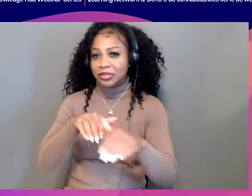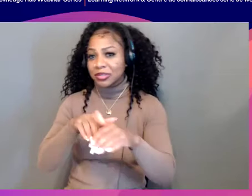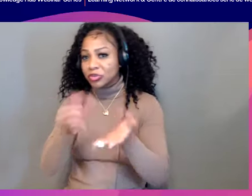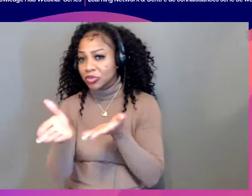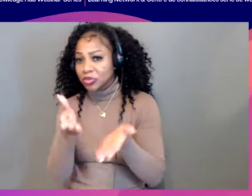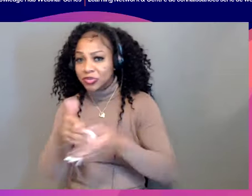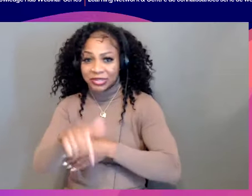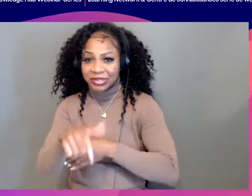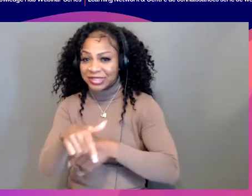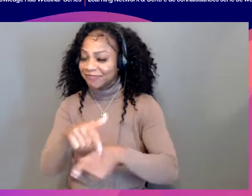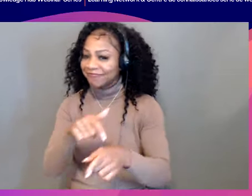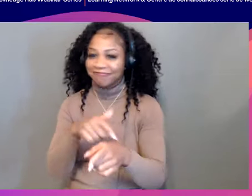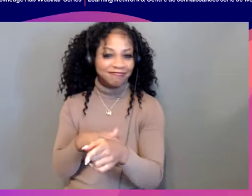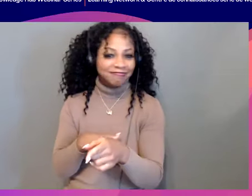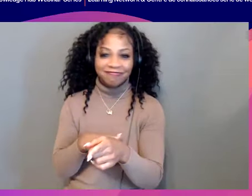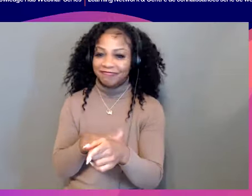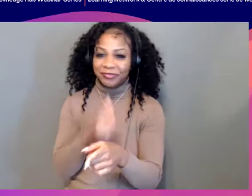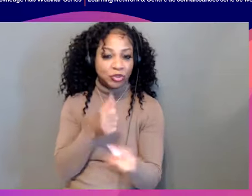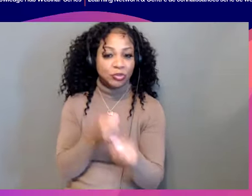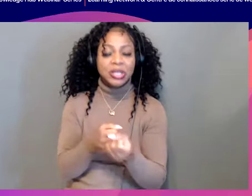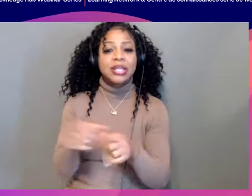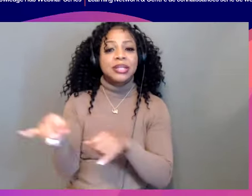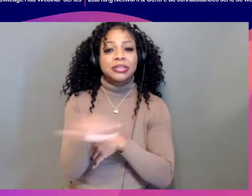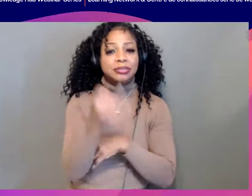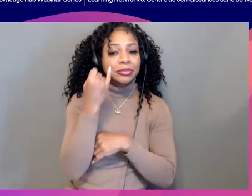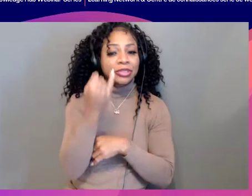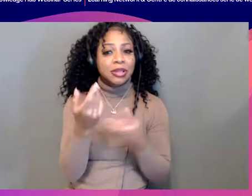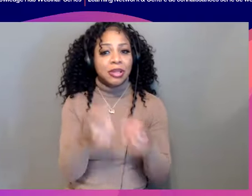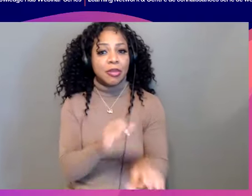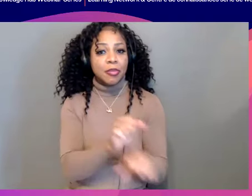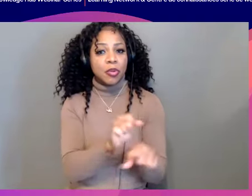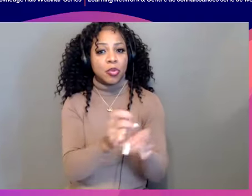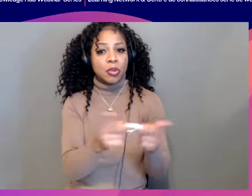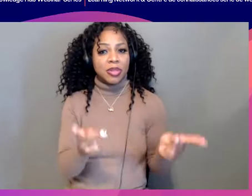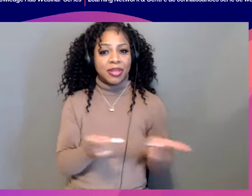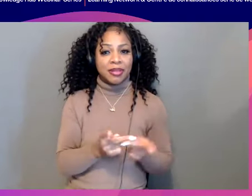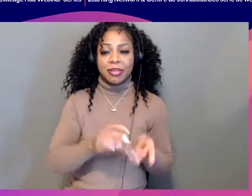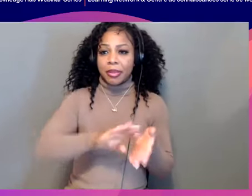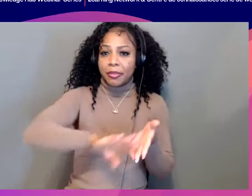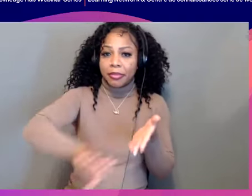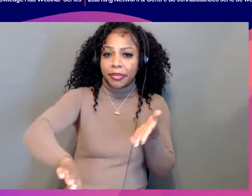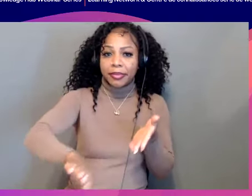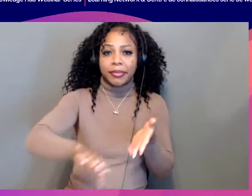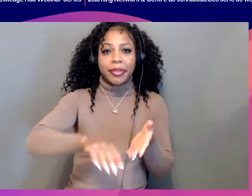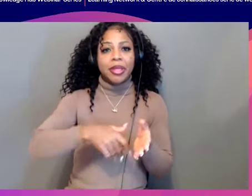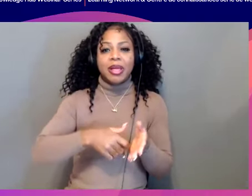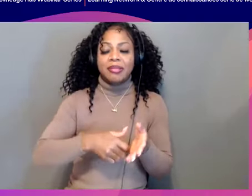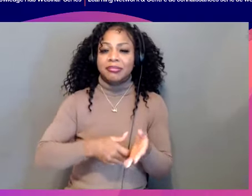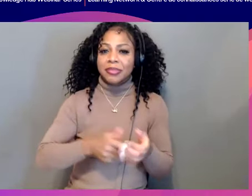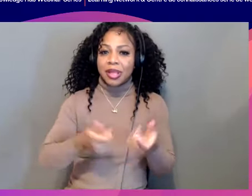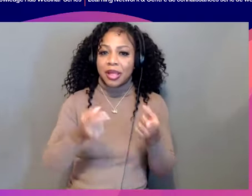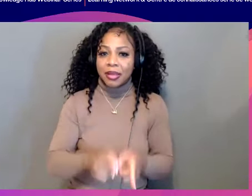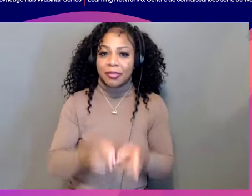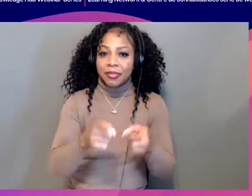further gender-based violence. The same pattern happens in the workplace where exclusion and marginalization are reinforced because